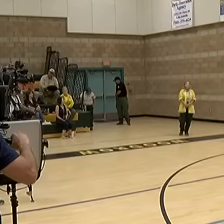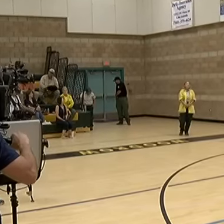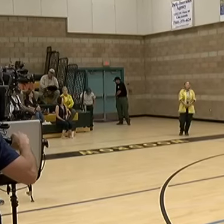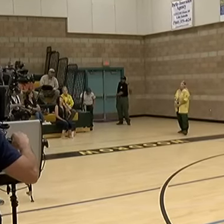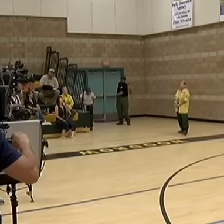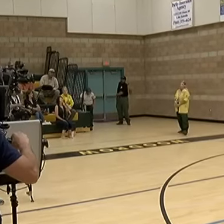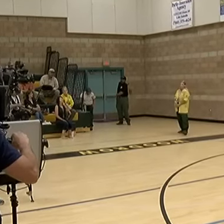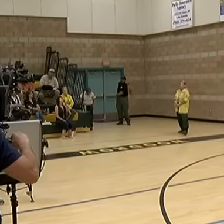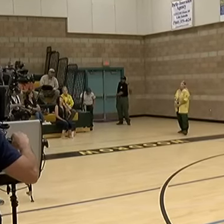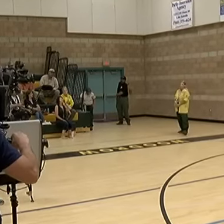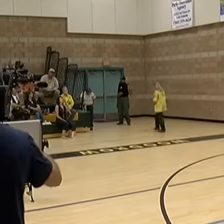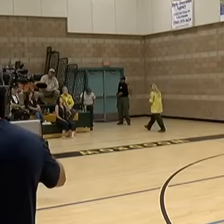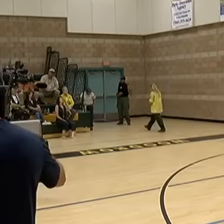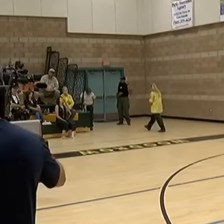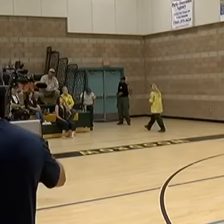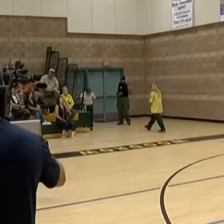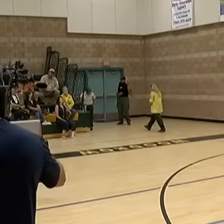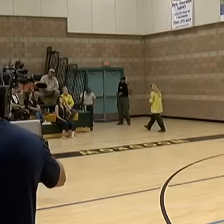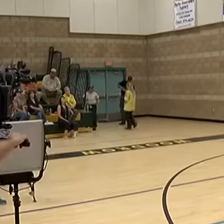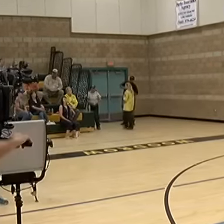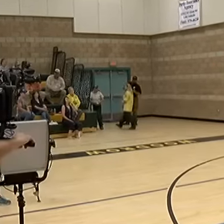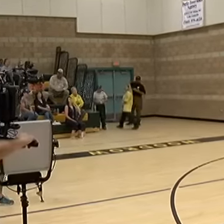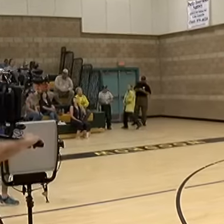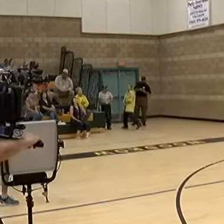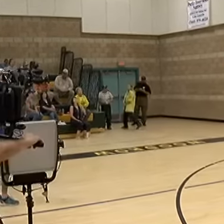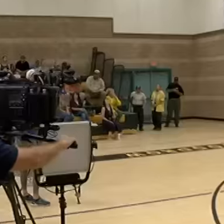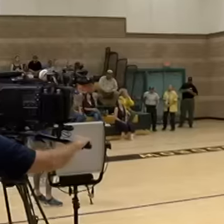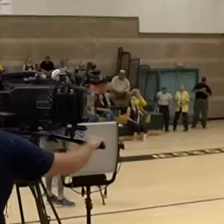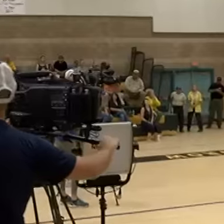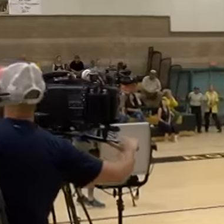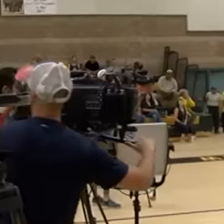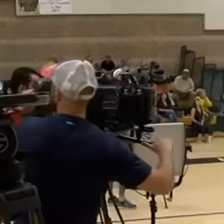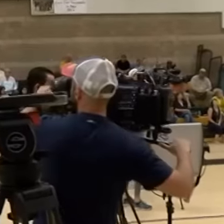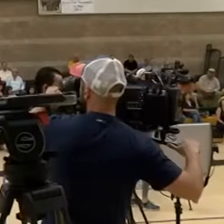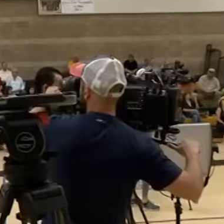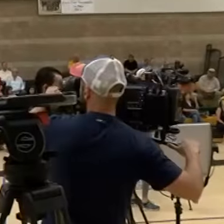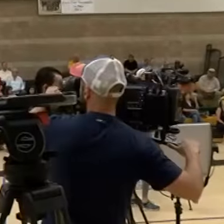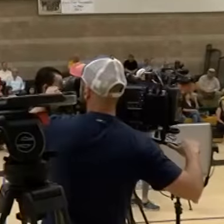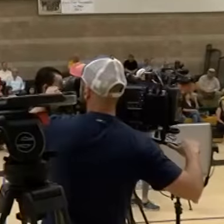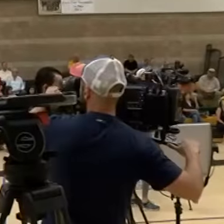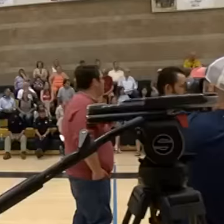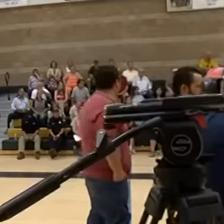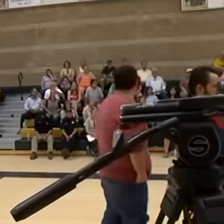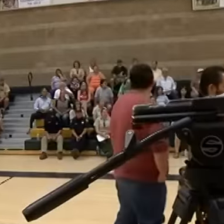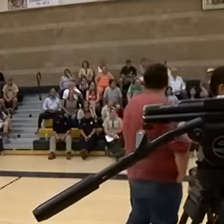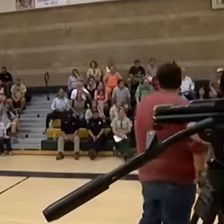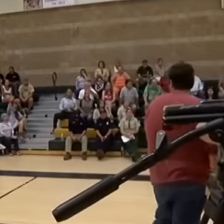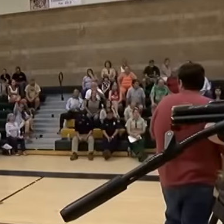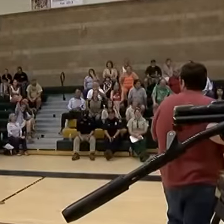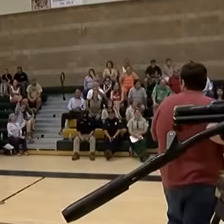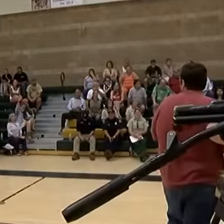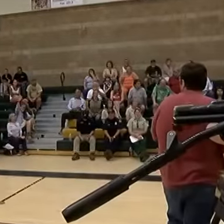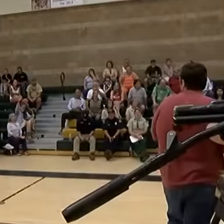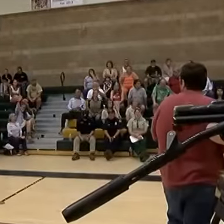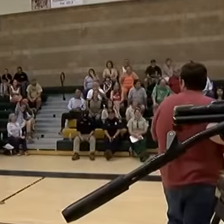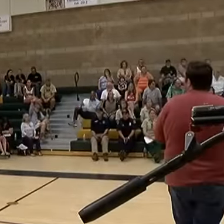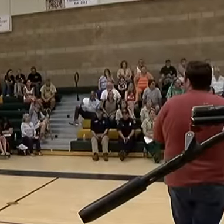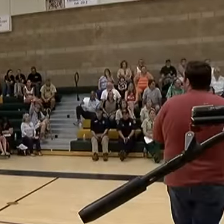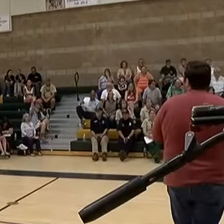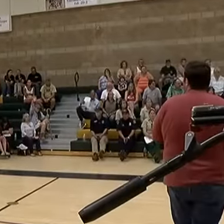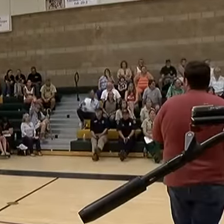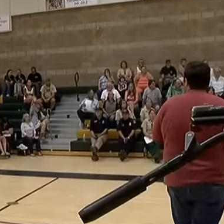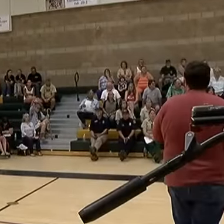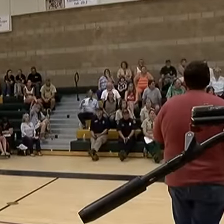Bakersfield. Okay, so we can follow up some information on that. I'm going to take a question over here, and I see you waving, but you'll be real close to the